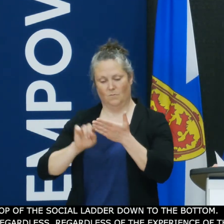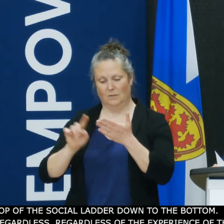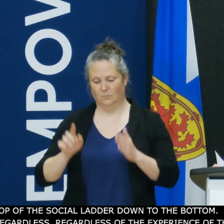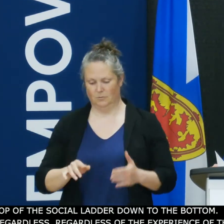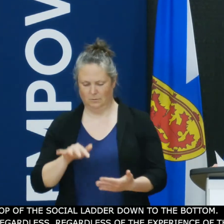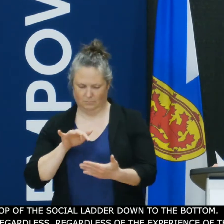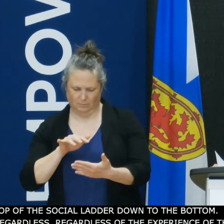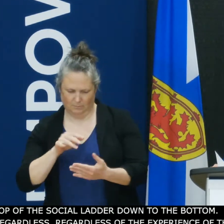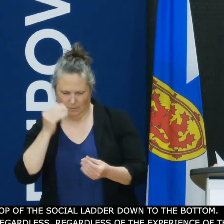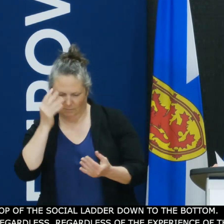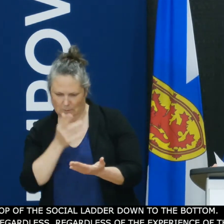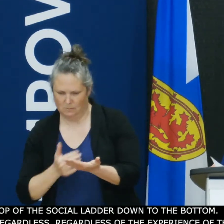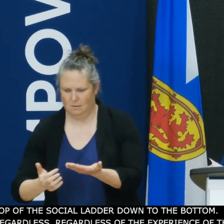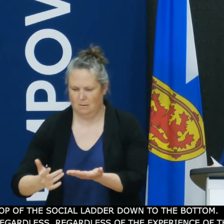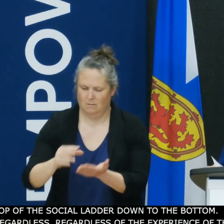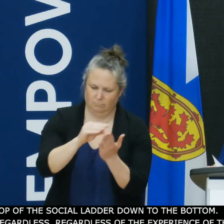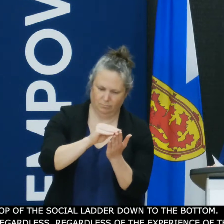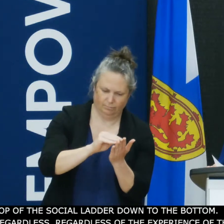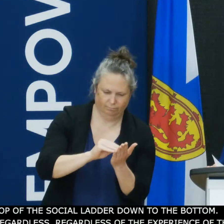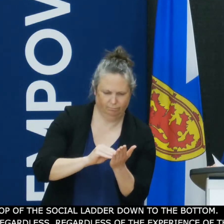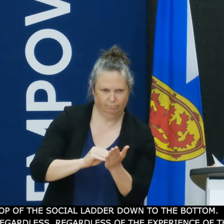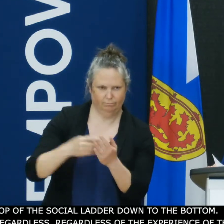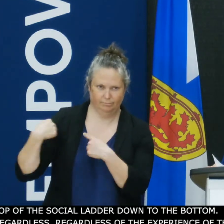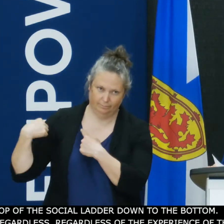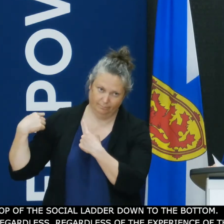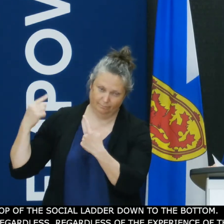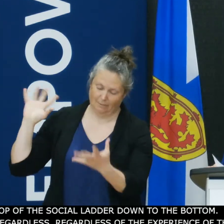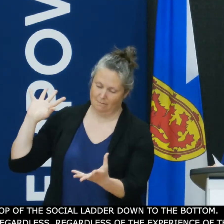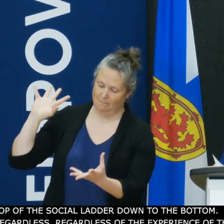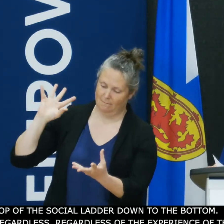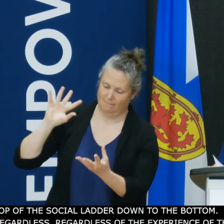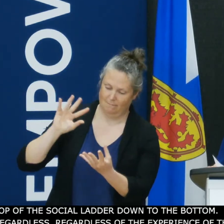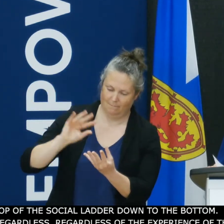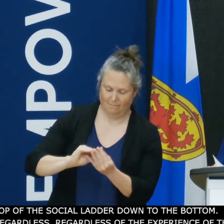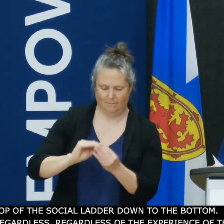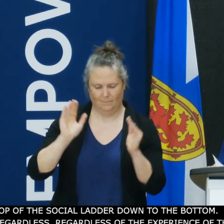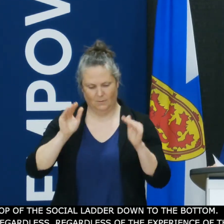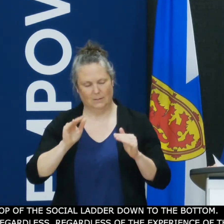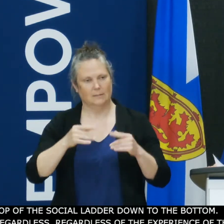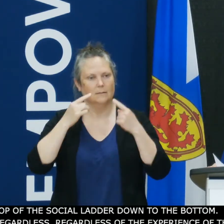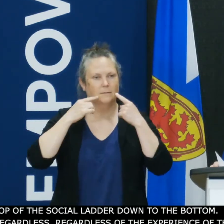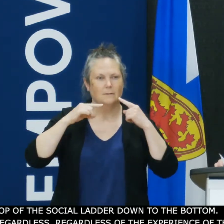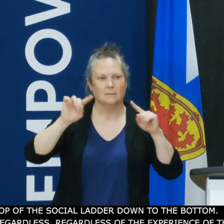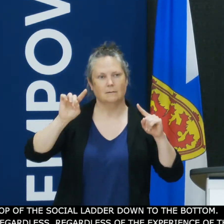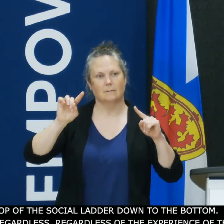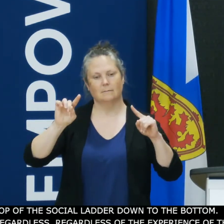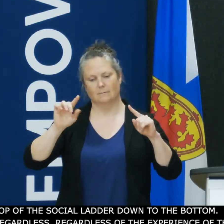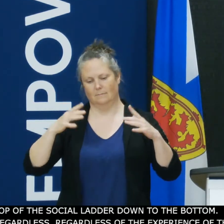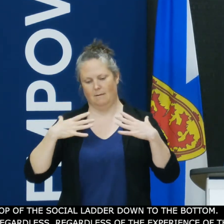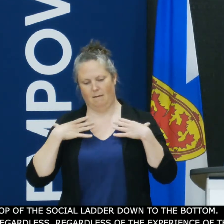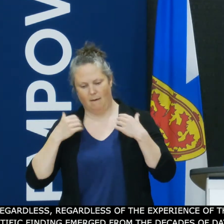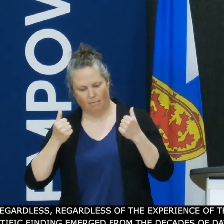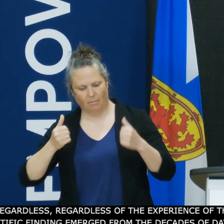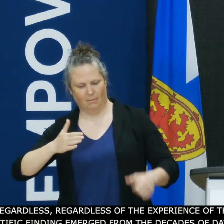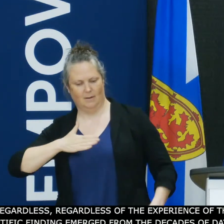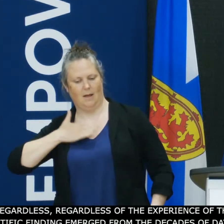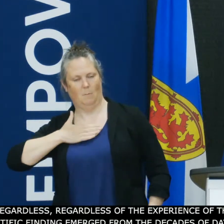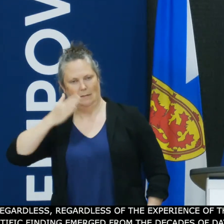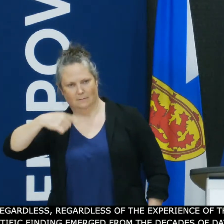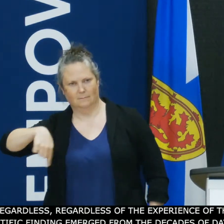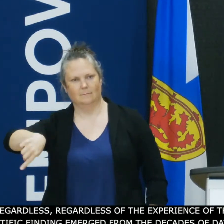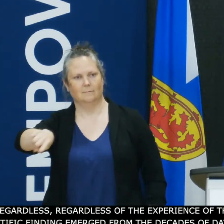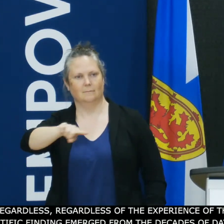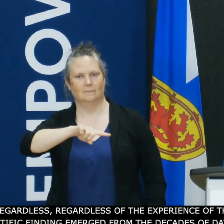of data in relation to the success, the health, and the happiness of the participants.